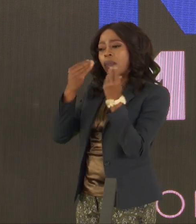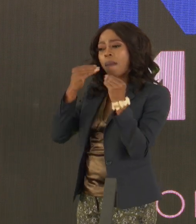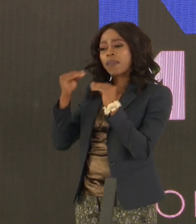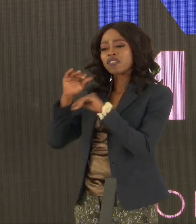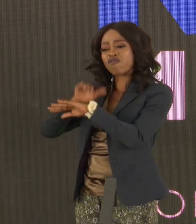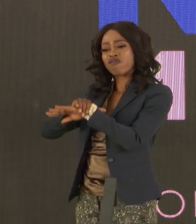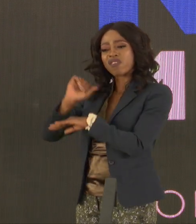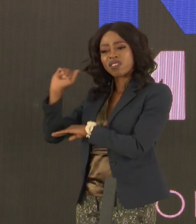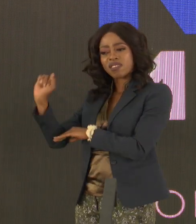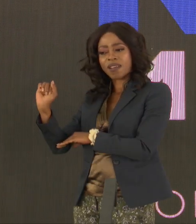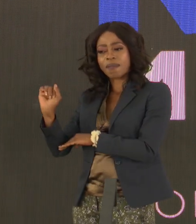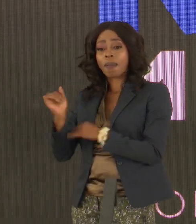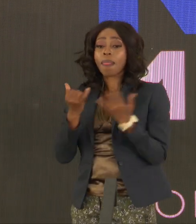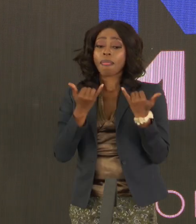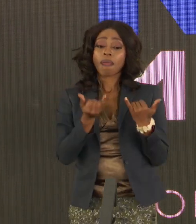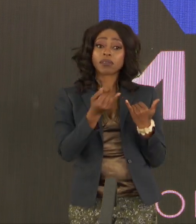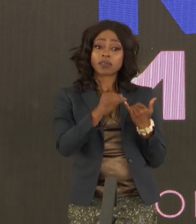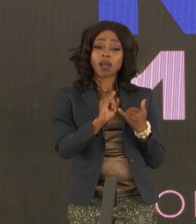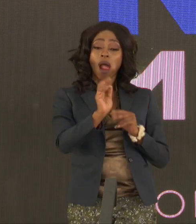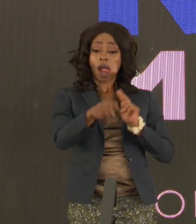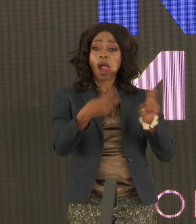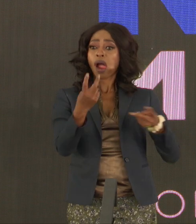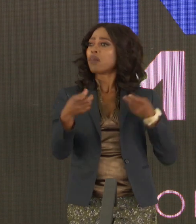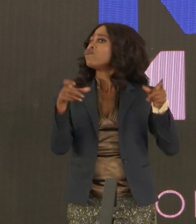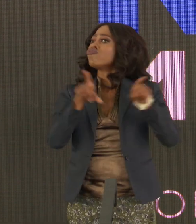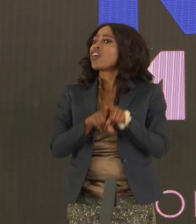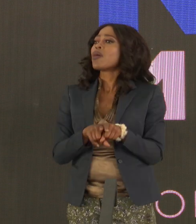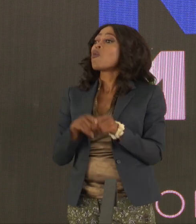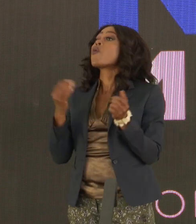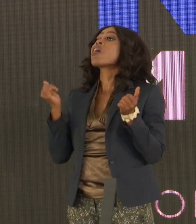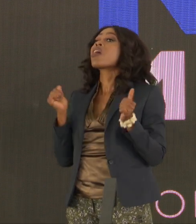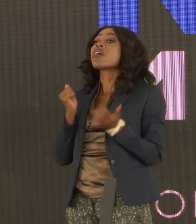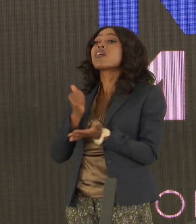And you know what? They are still stealing it today as we sit here.